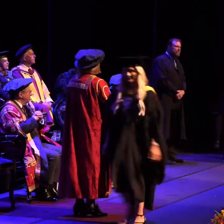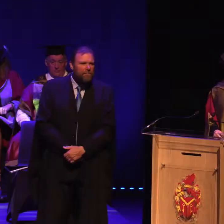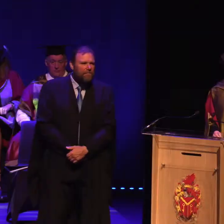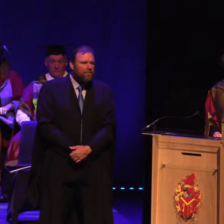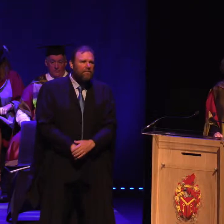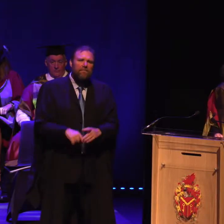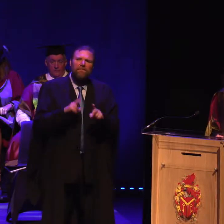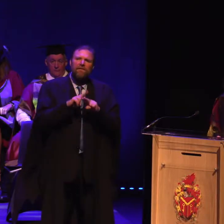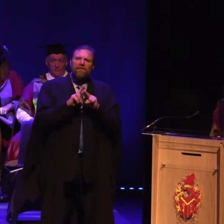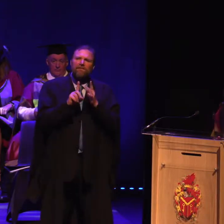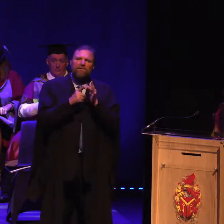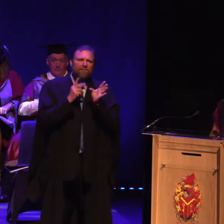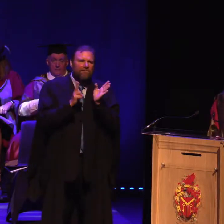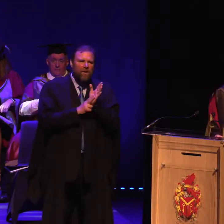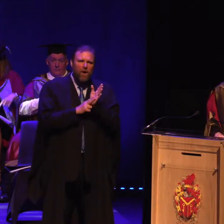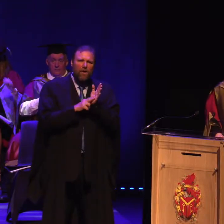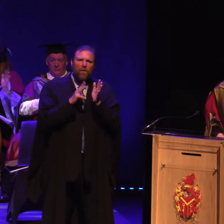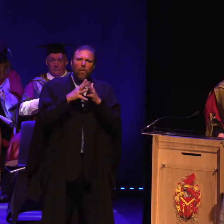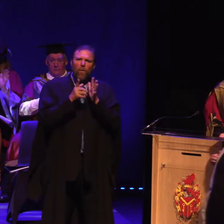Fionn Walsh.